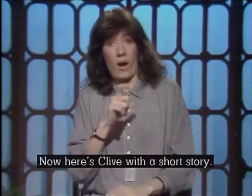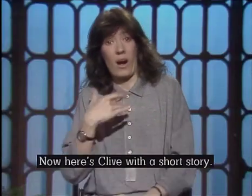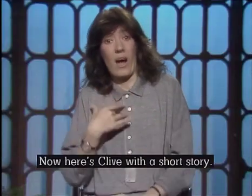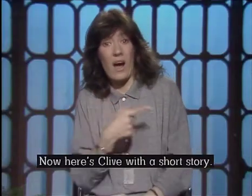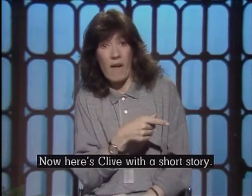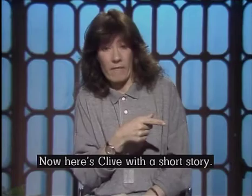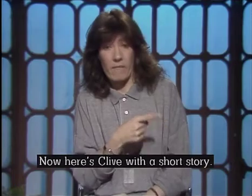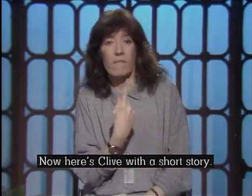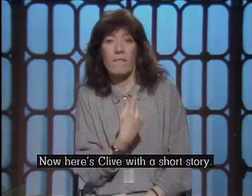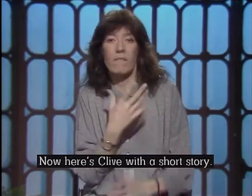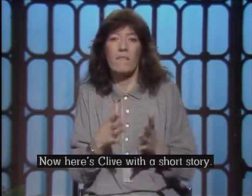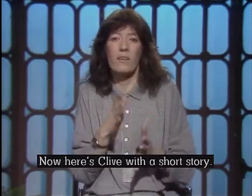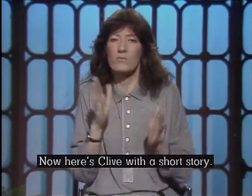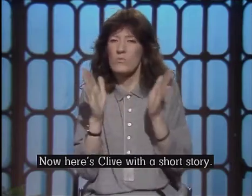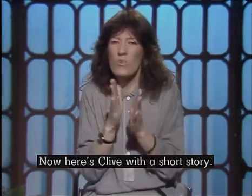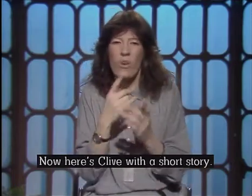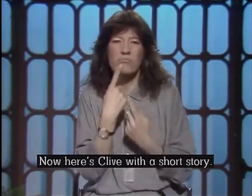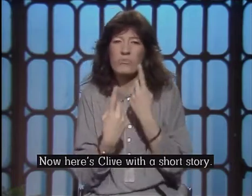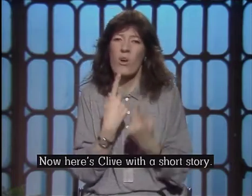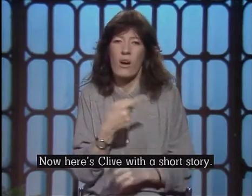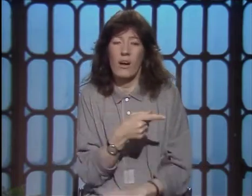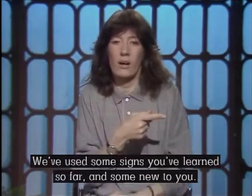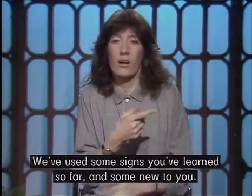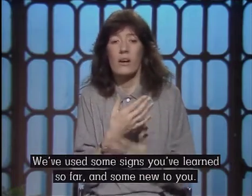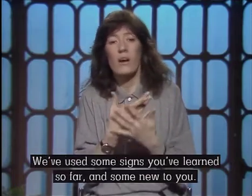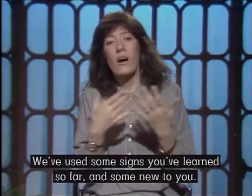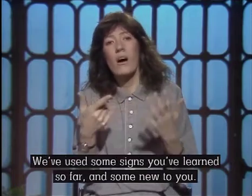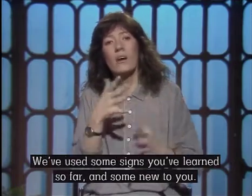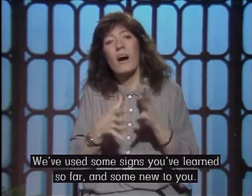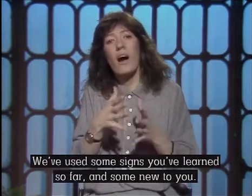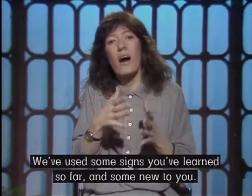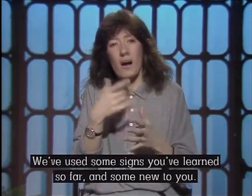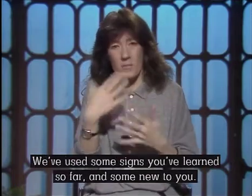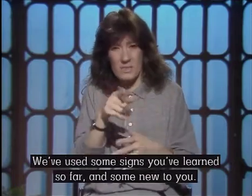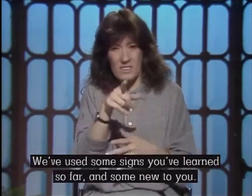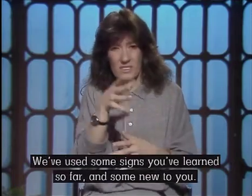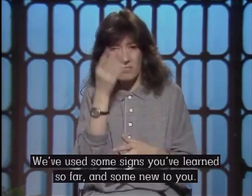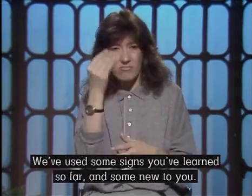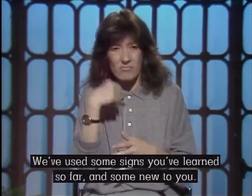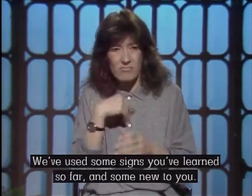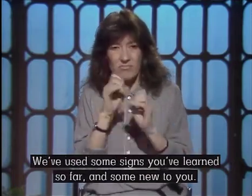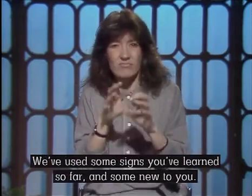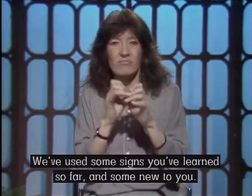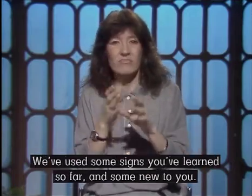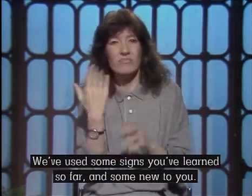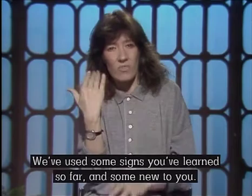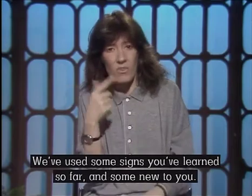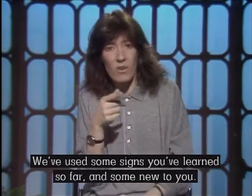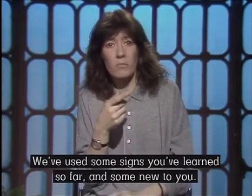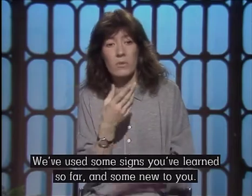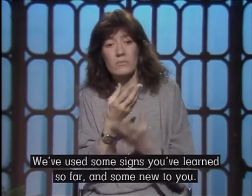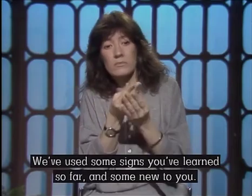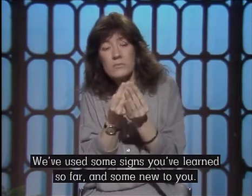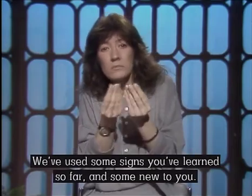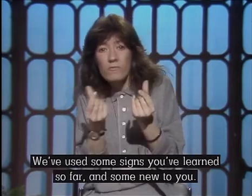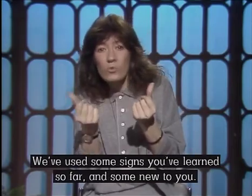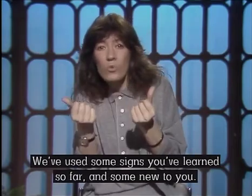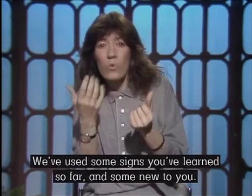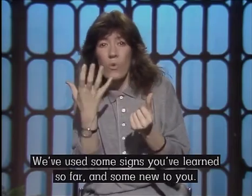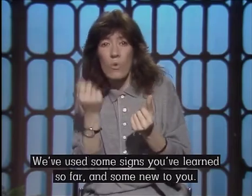Now here's Clive with a short story. We've used some of the signs you've learned up till now and some you haven't seen